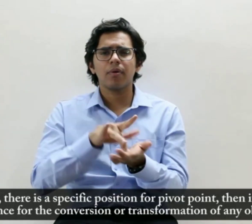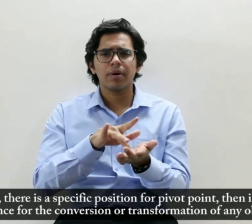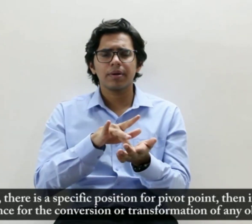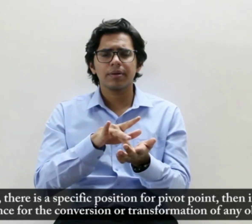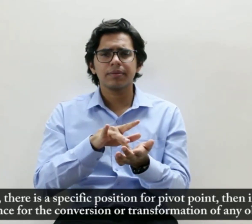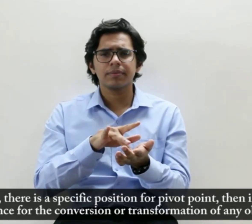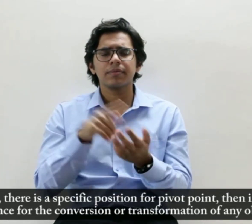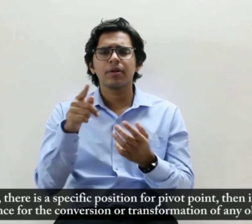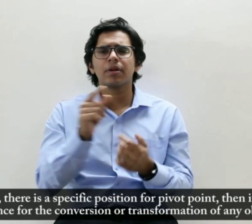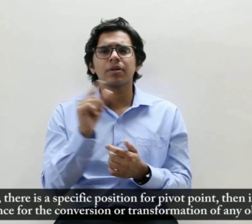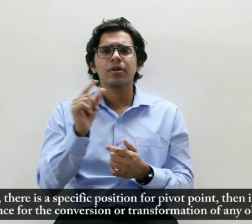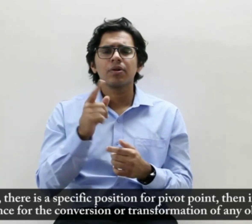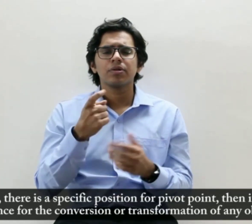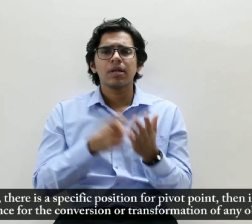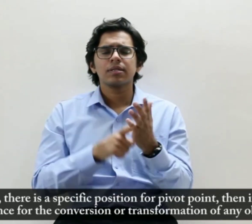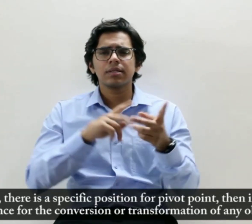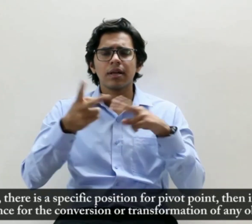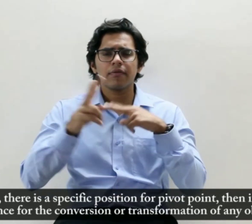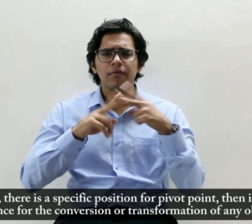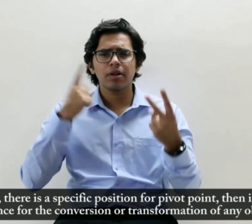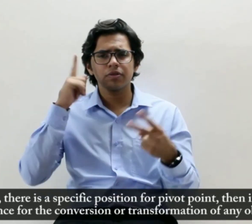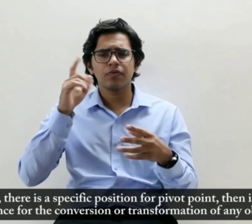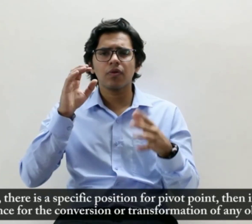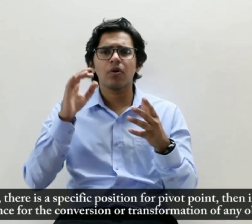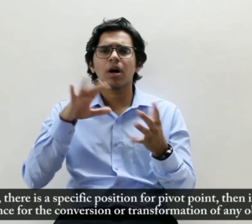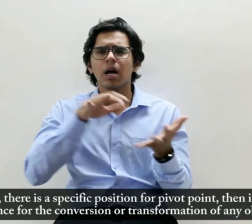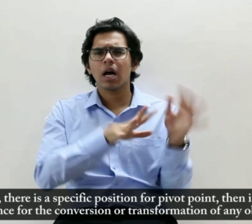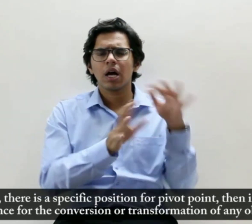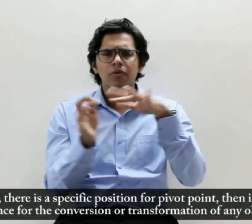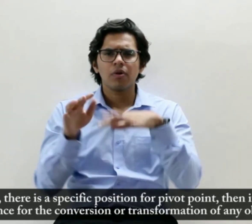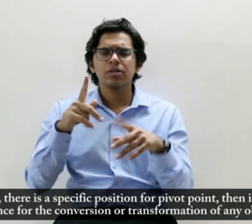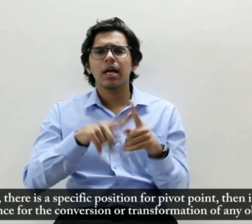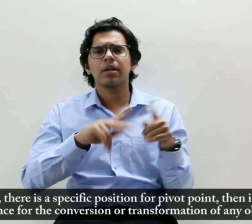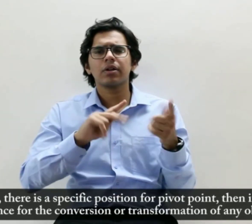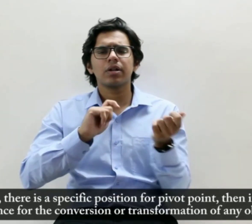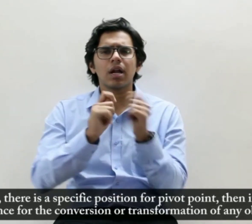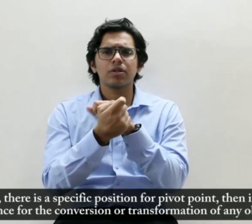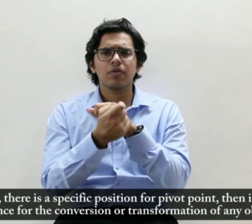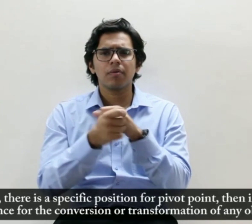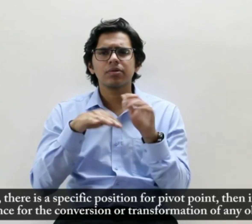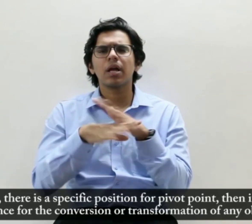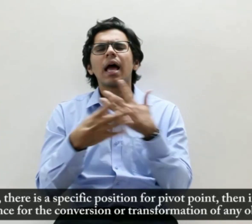reference for the conversion or transformation of any objects.